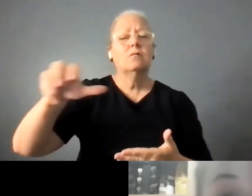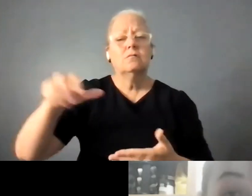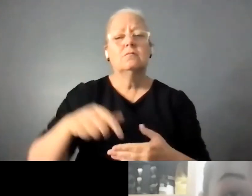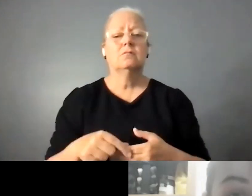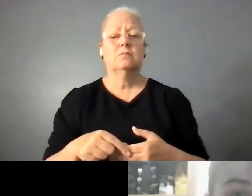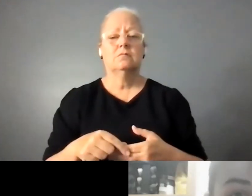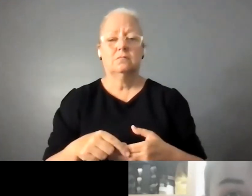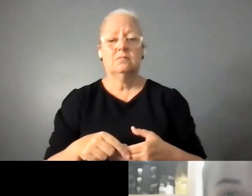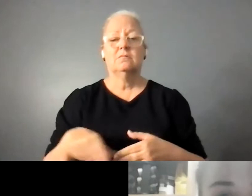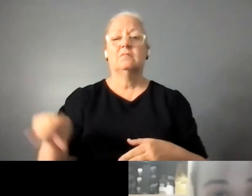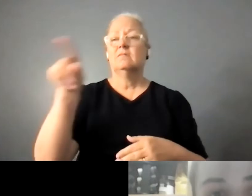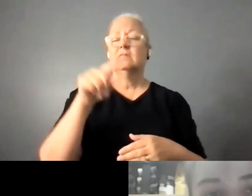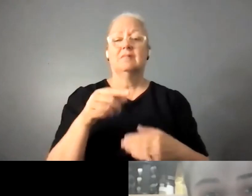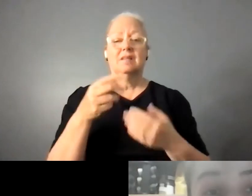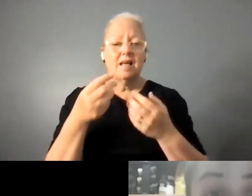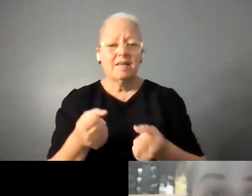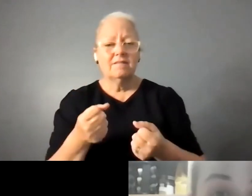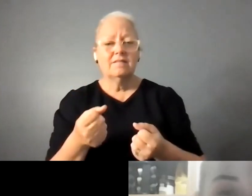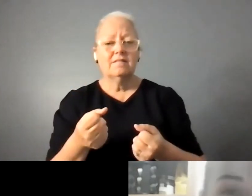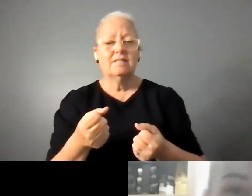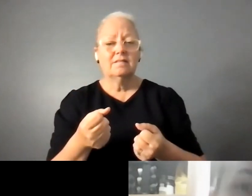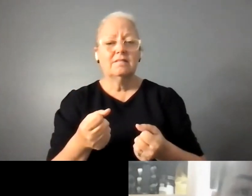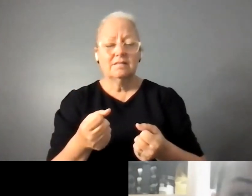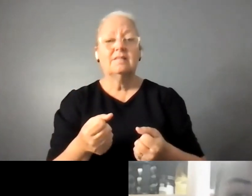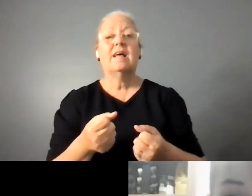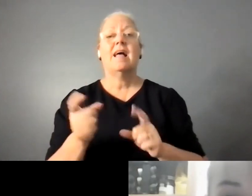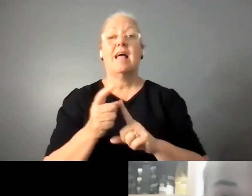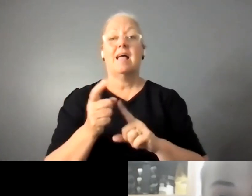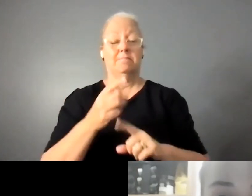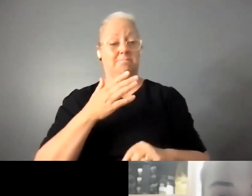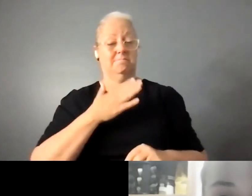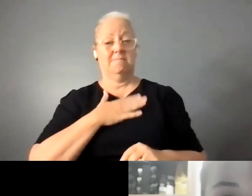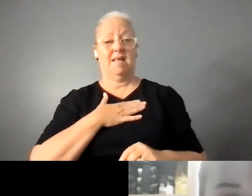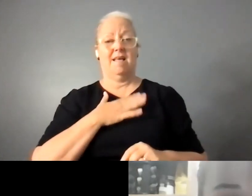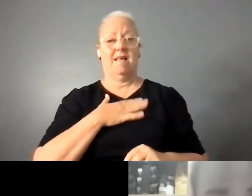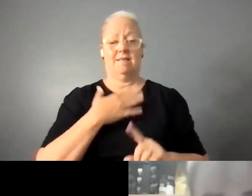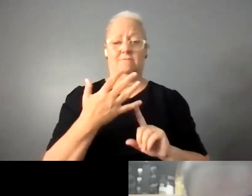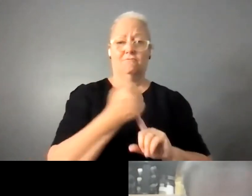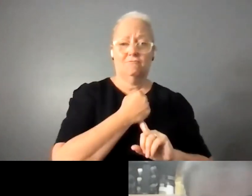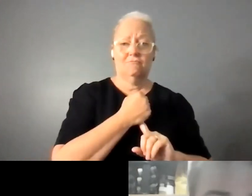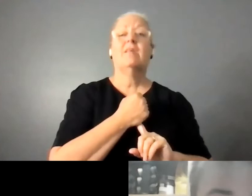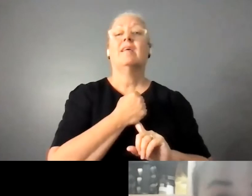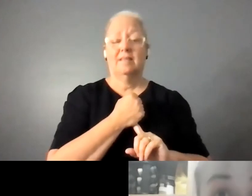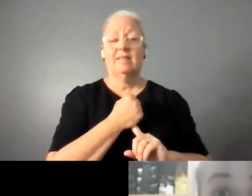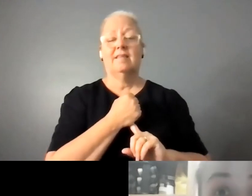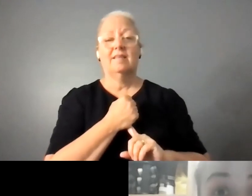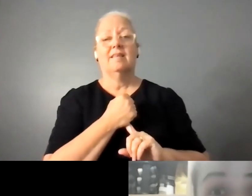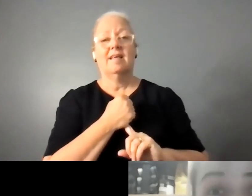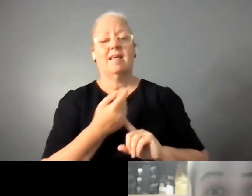are criteria only on our diagnosis and not our real